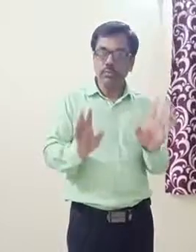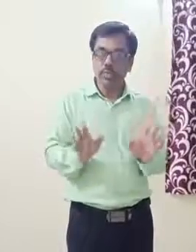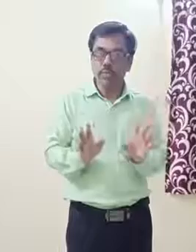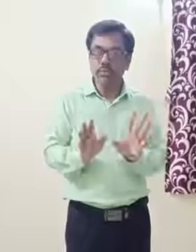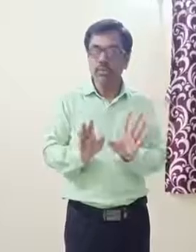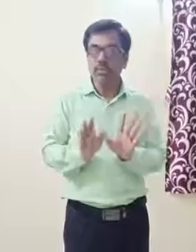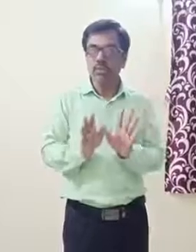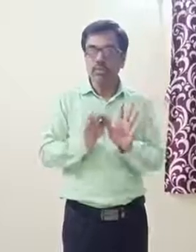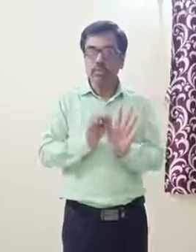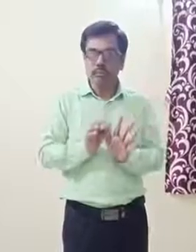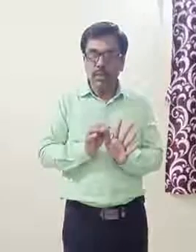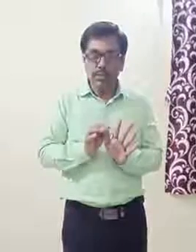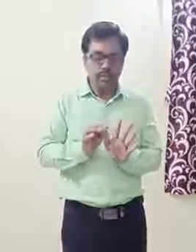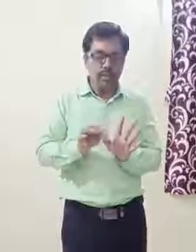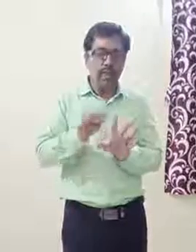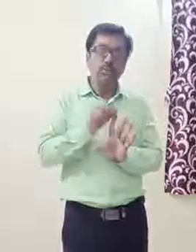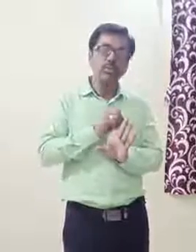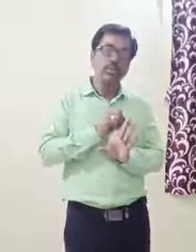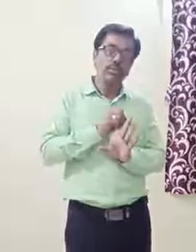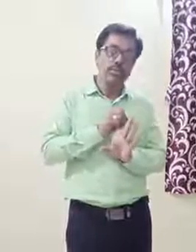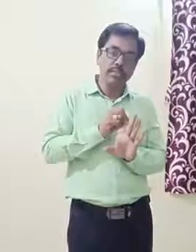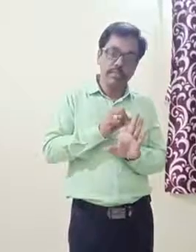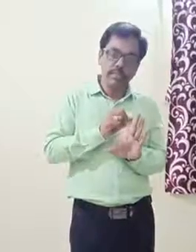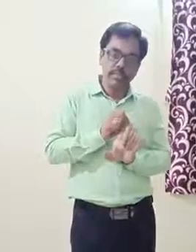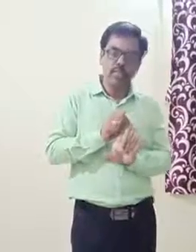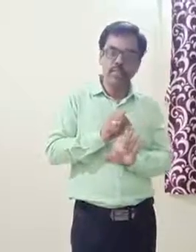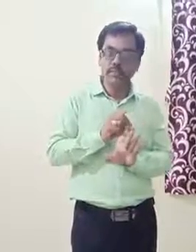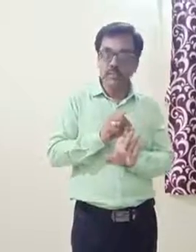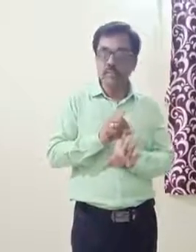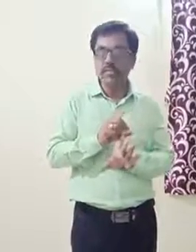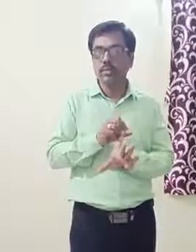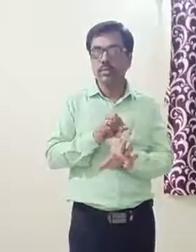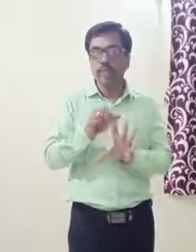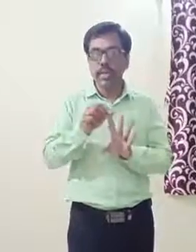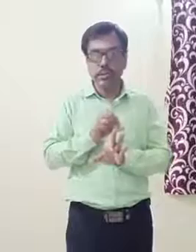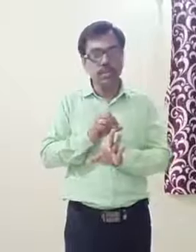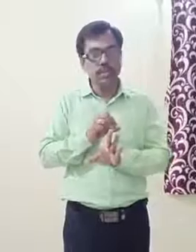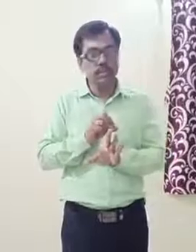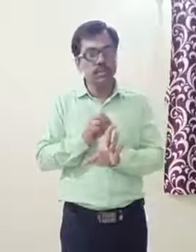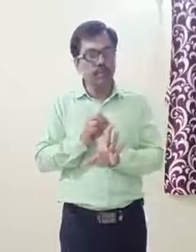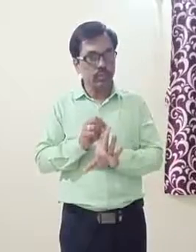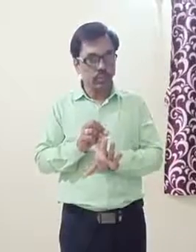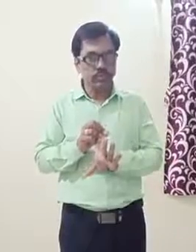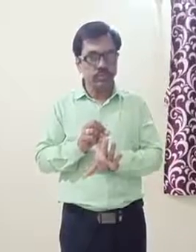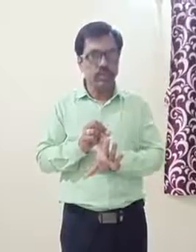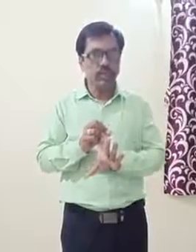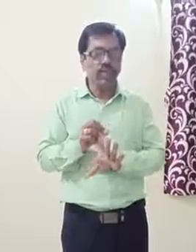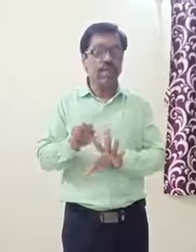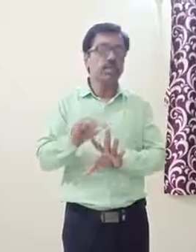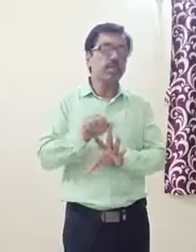questions. Number 1, how French Revolution introduced the idea of the nationalism to Europe. What was